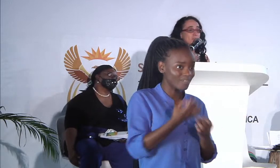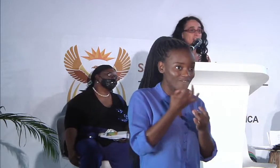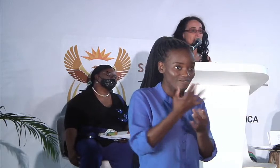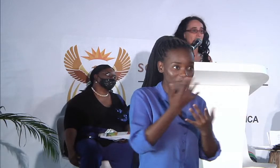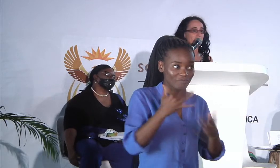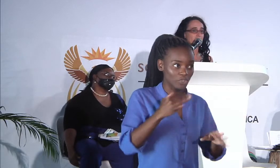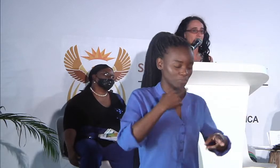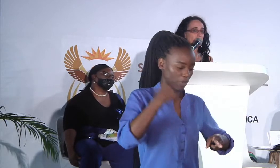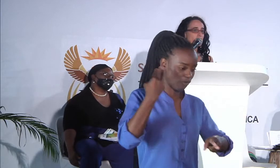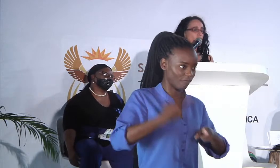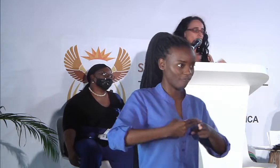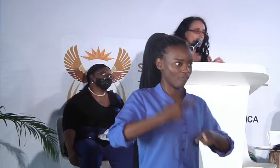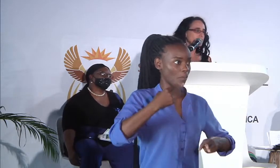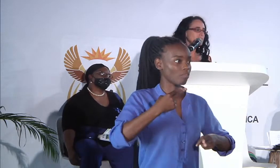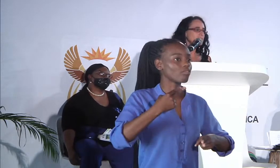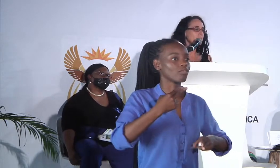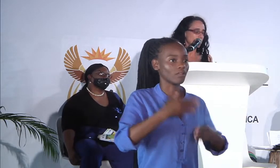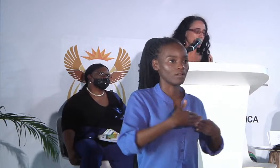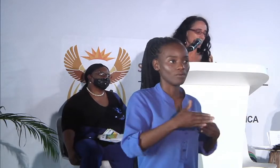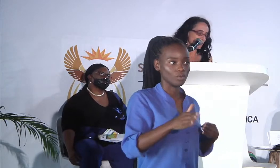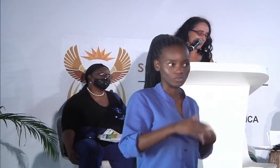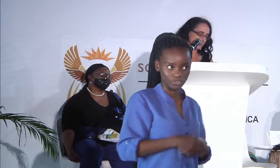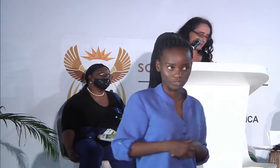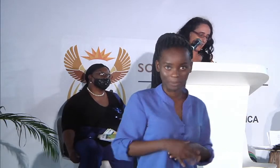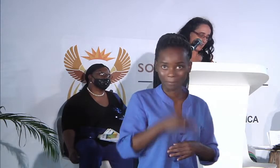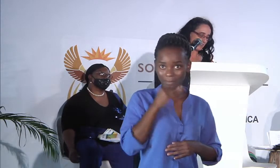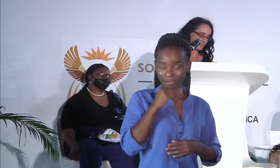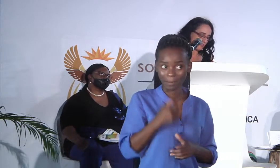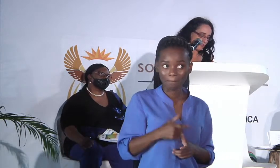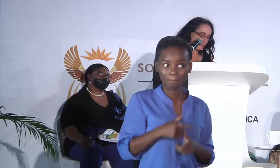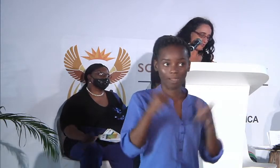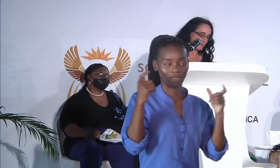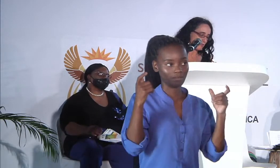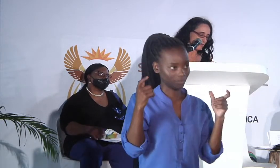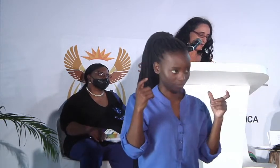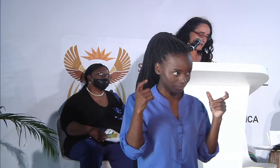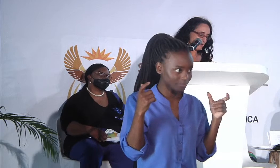incredibly significant. So this is a big moment, and you know,